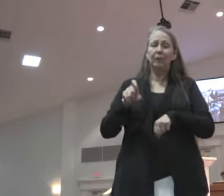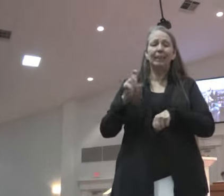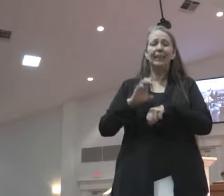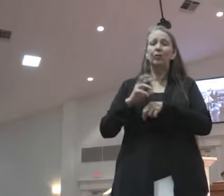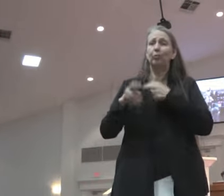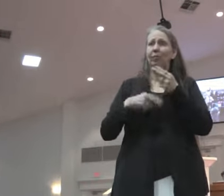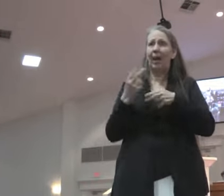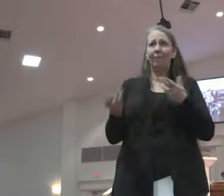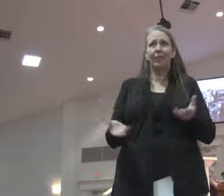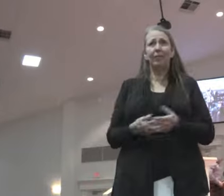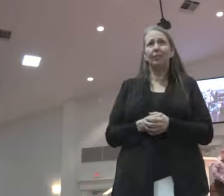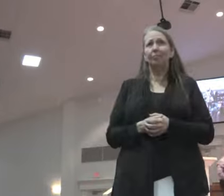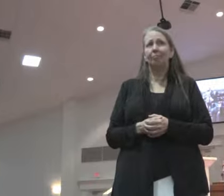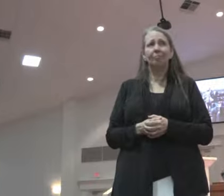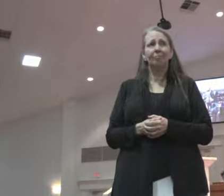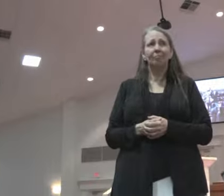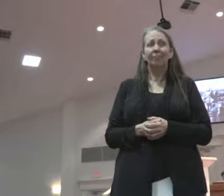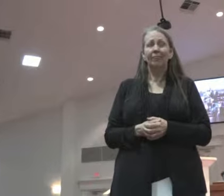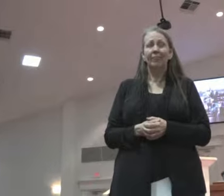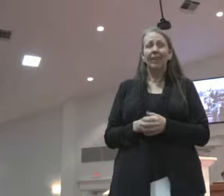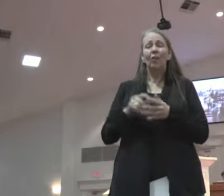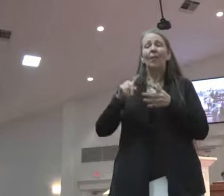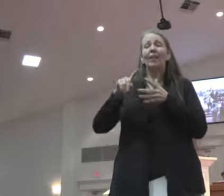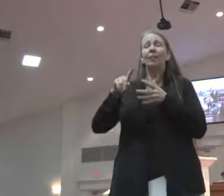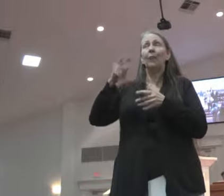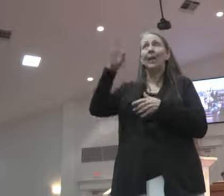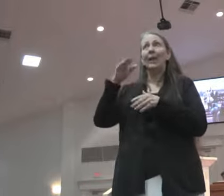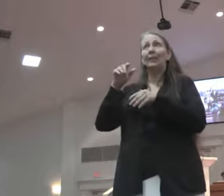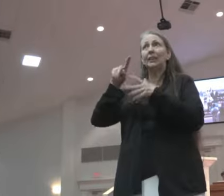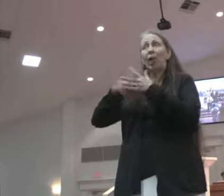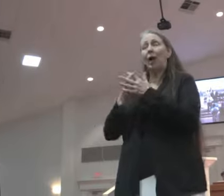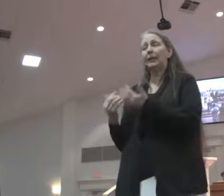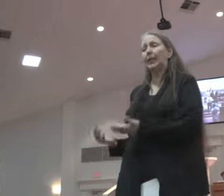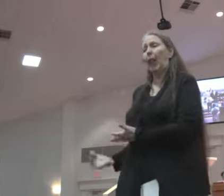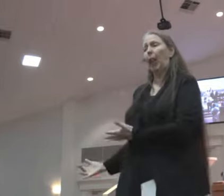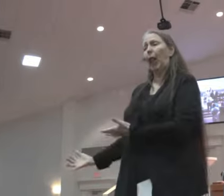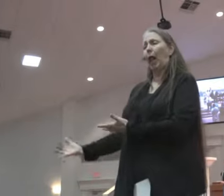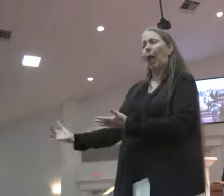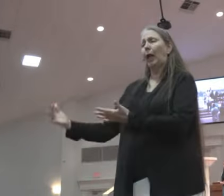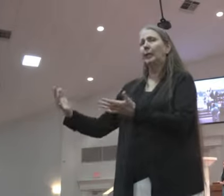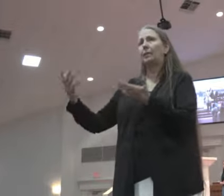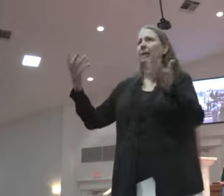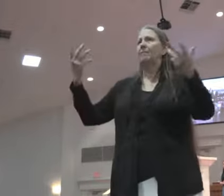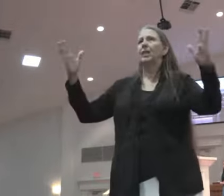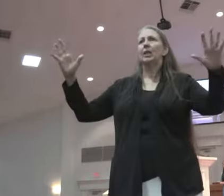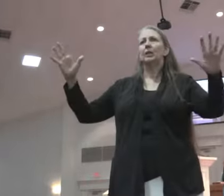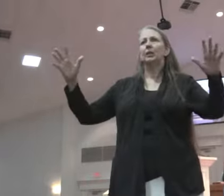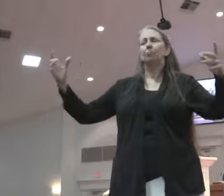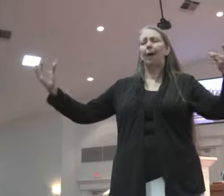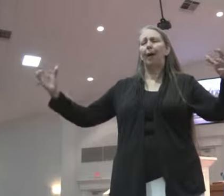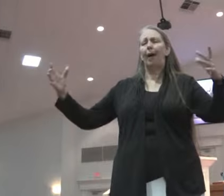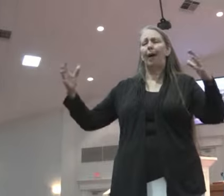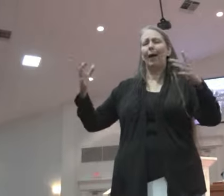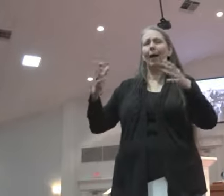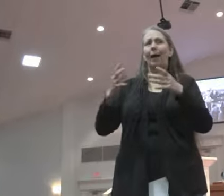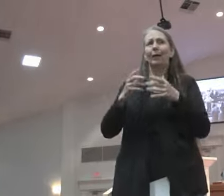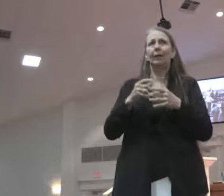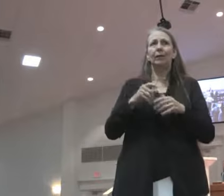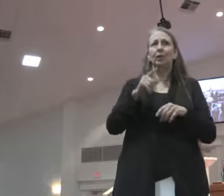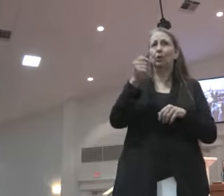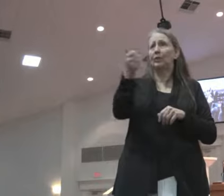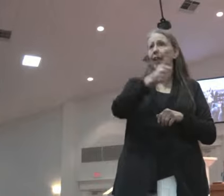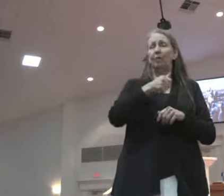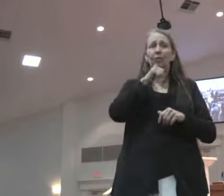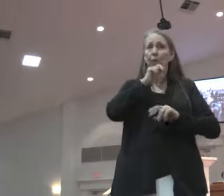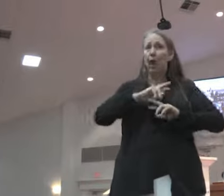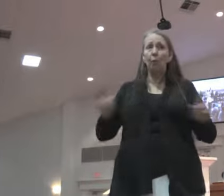Nobody. When the harvest starts, it's all going to be over with for your time to get ready. If